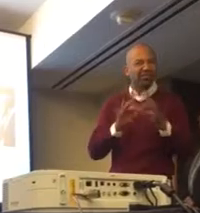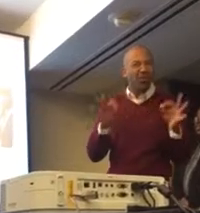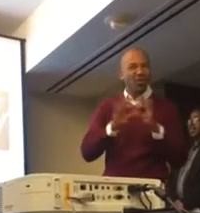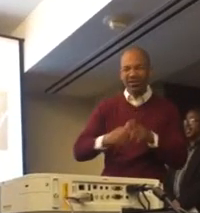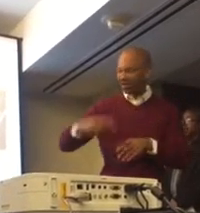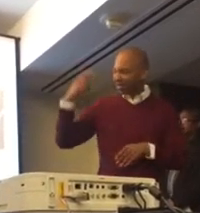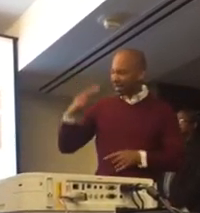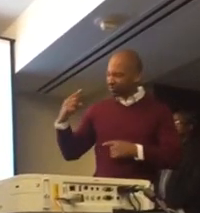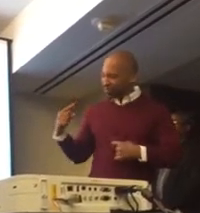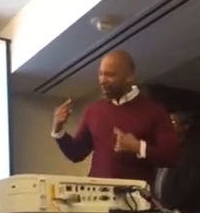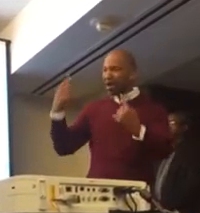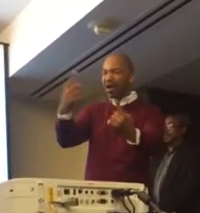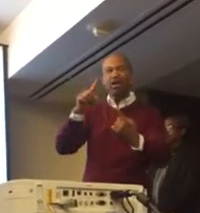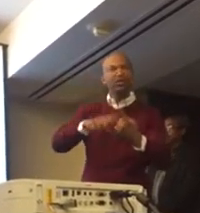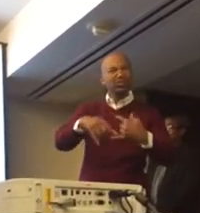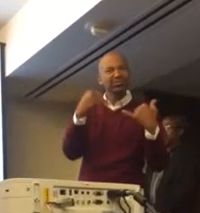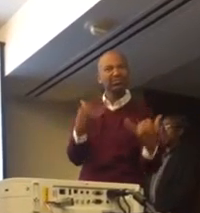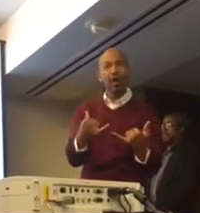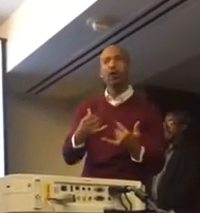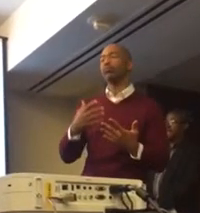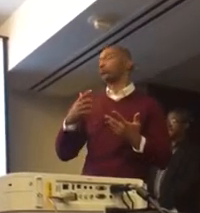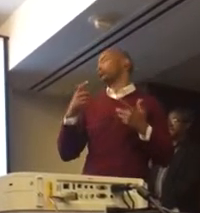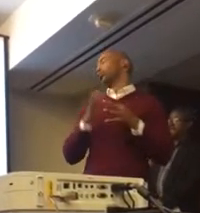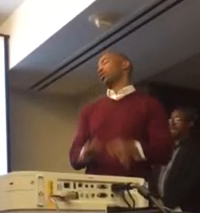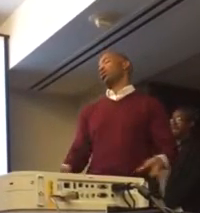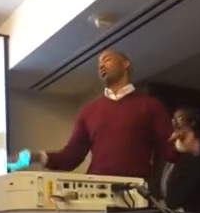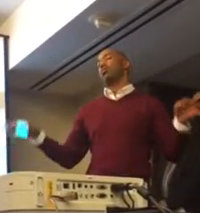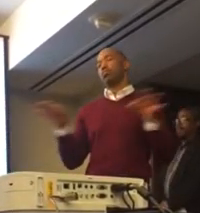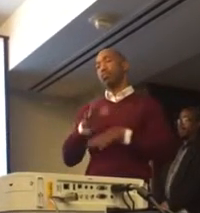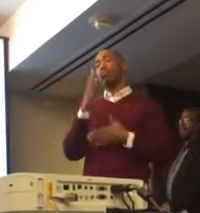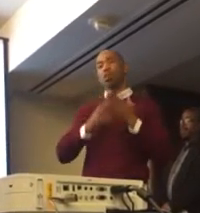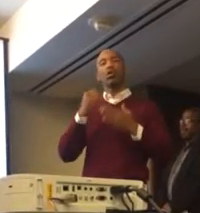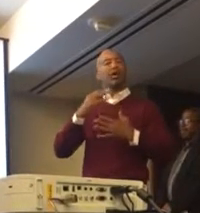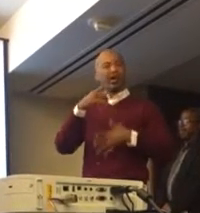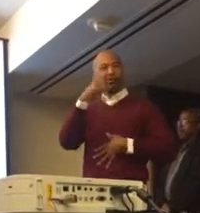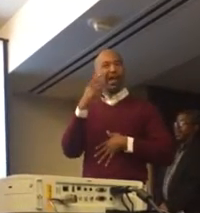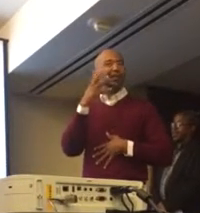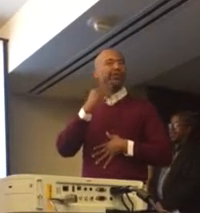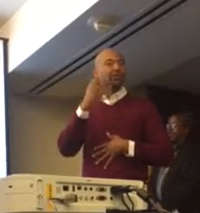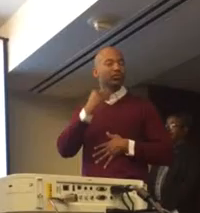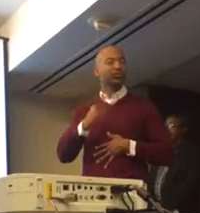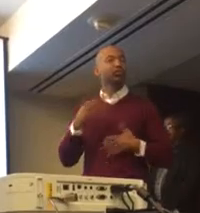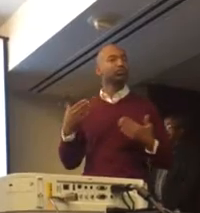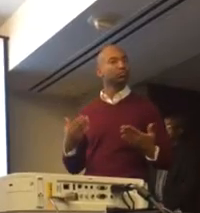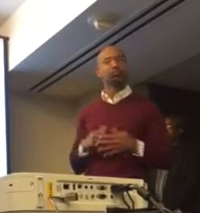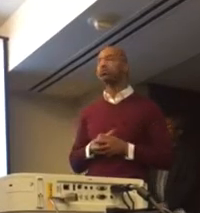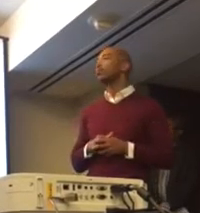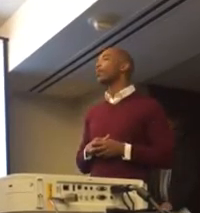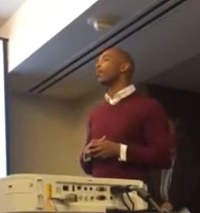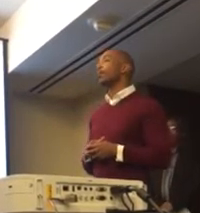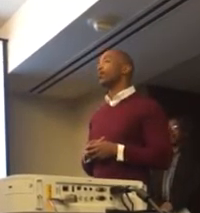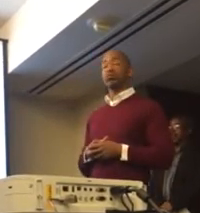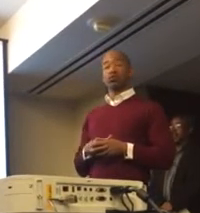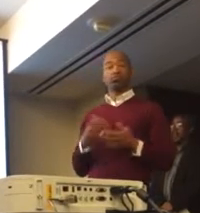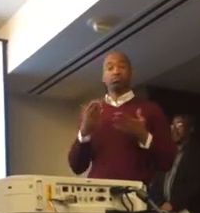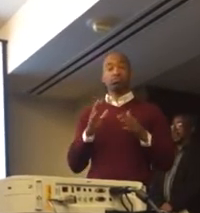Historically, even to this day, it is just a big part of the Black experience in here, in America, and it's still